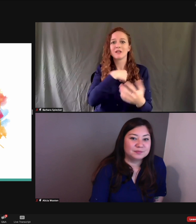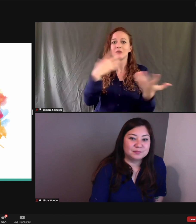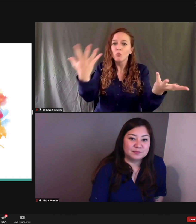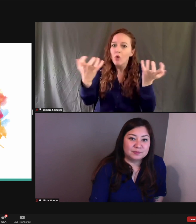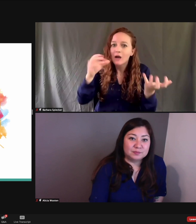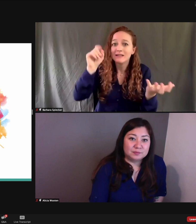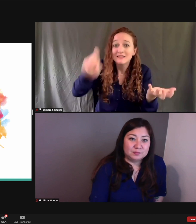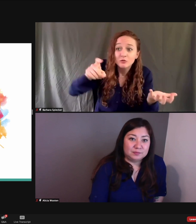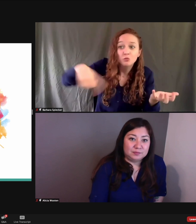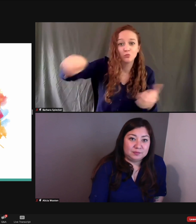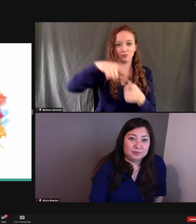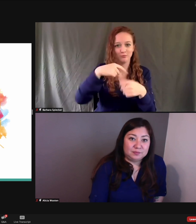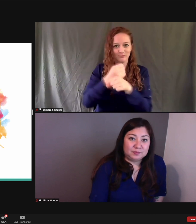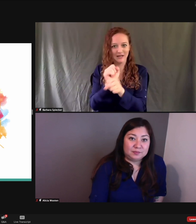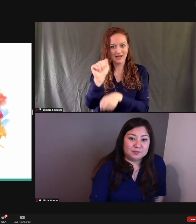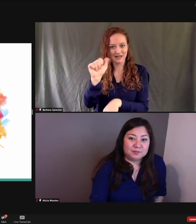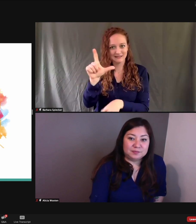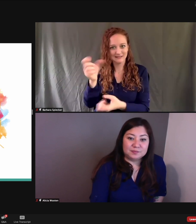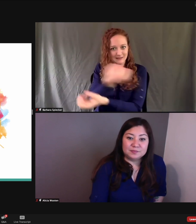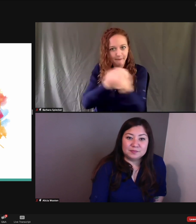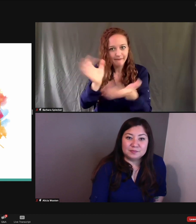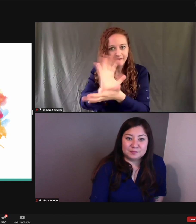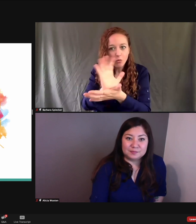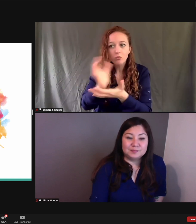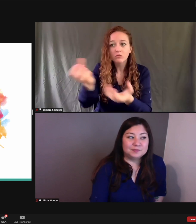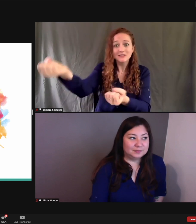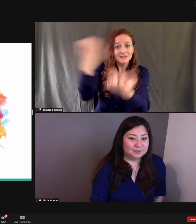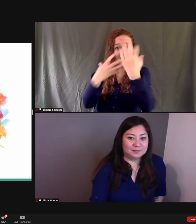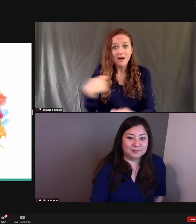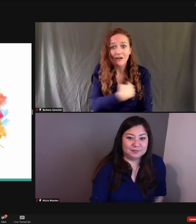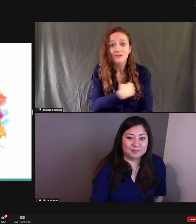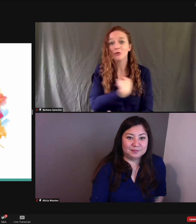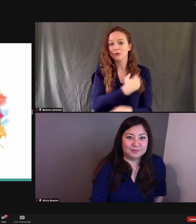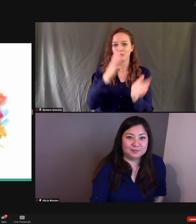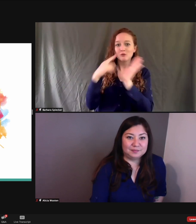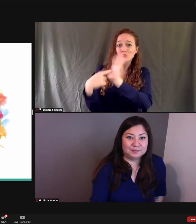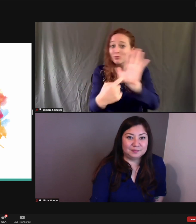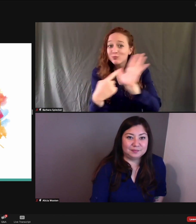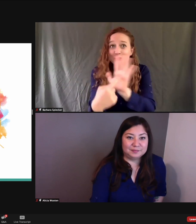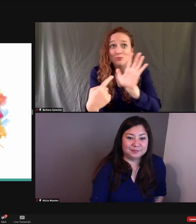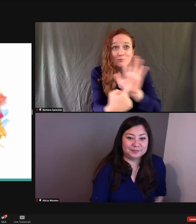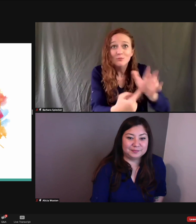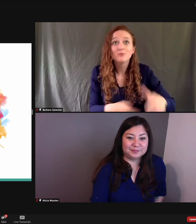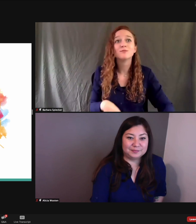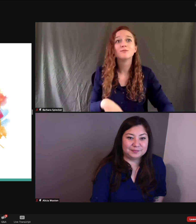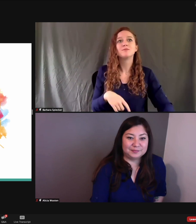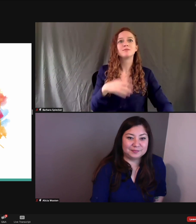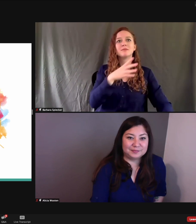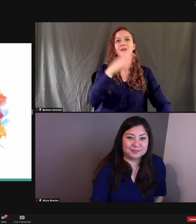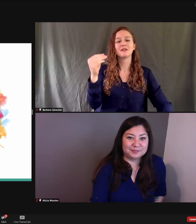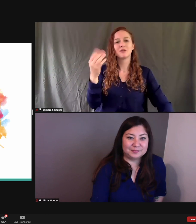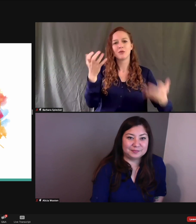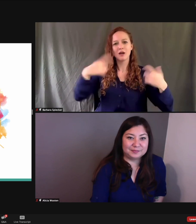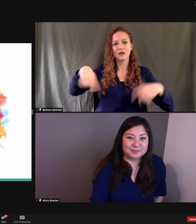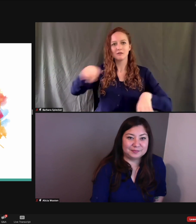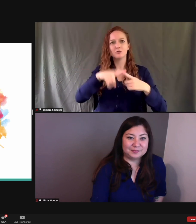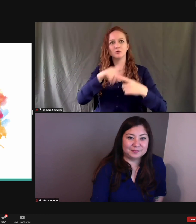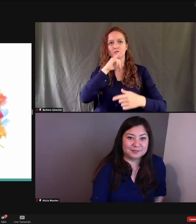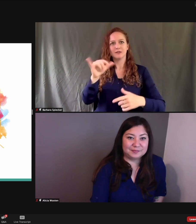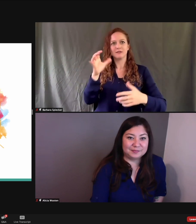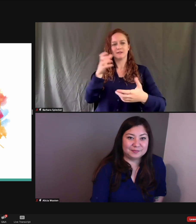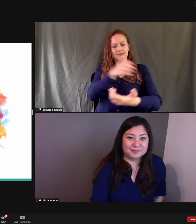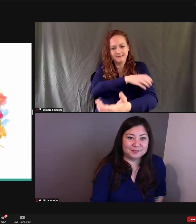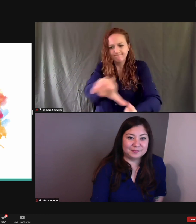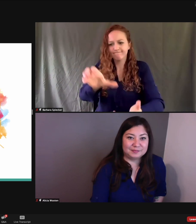please contact us. We need more people involved. And we want to spotlight you as well. We hope to host more K through